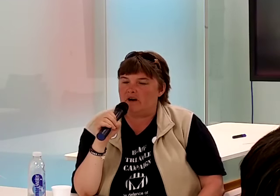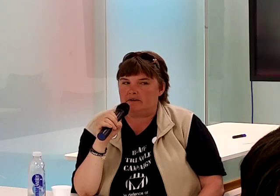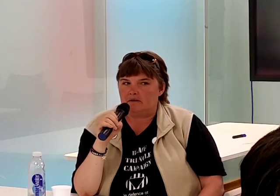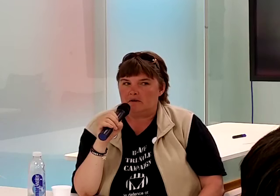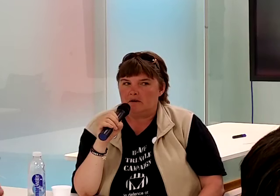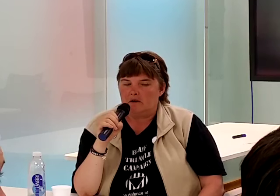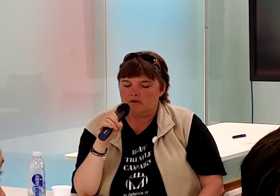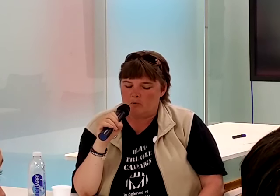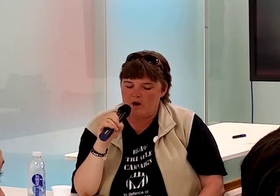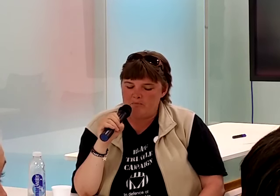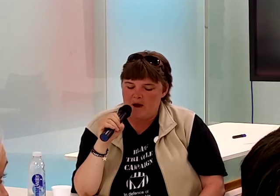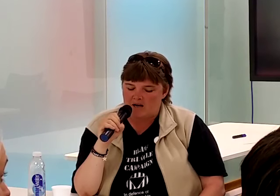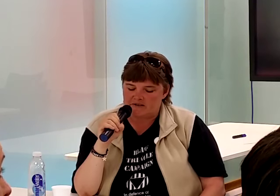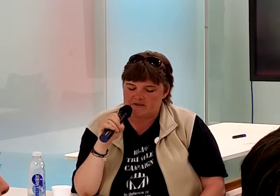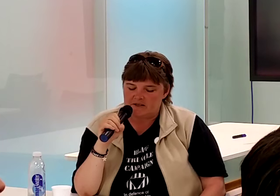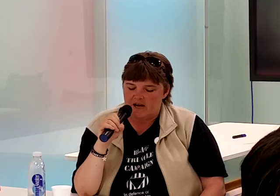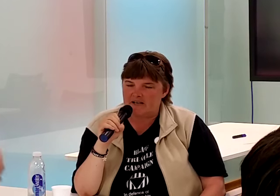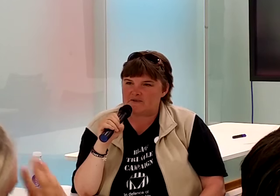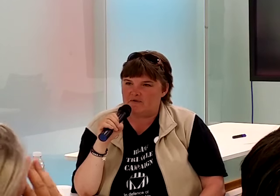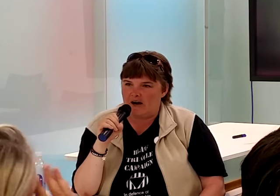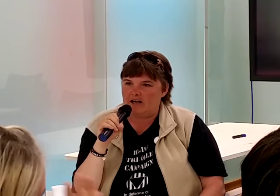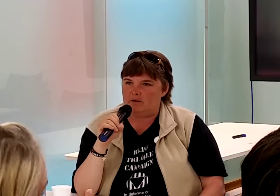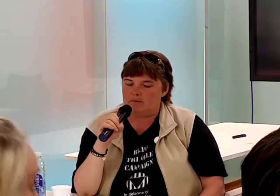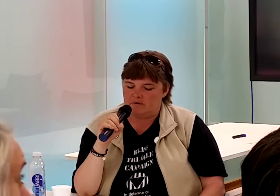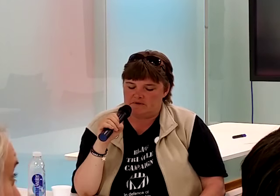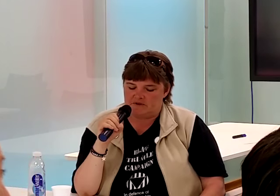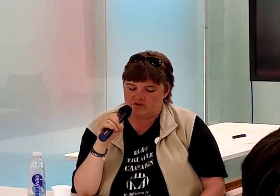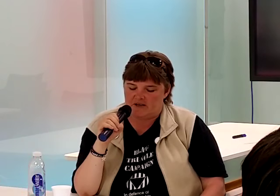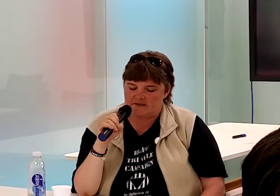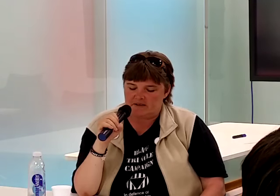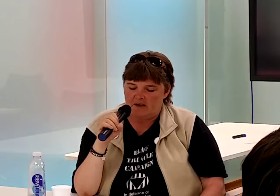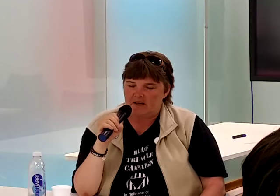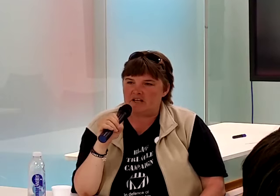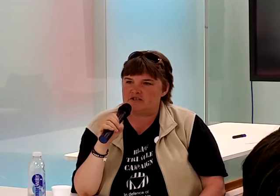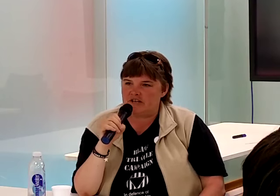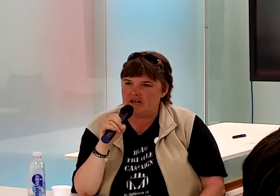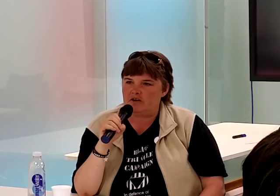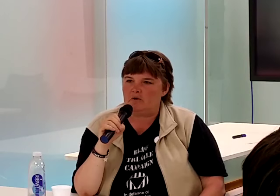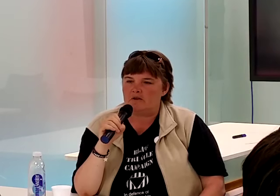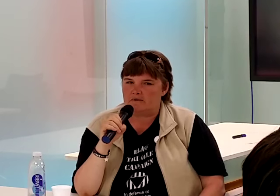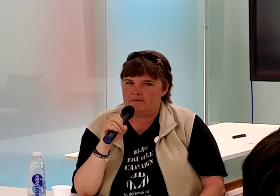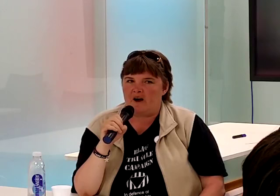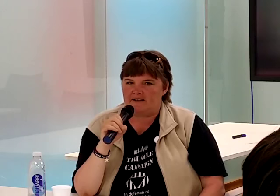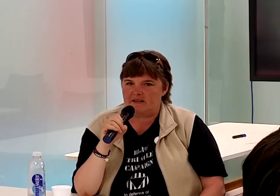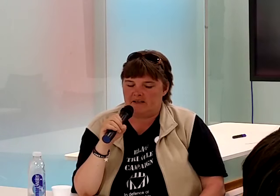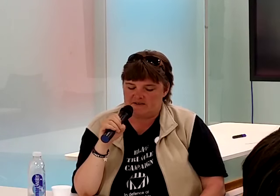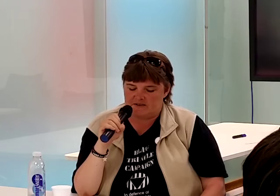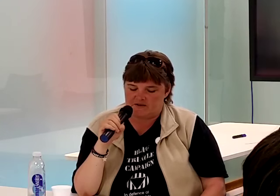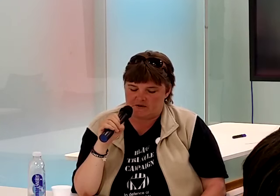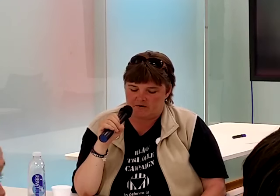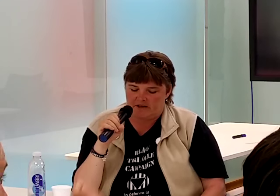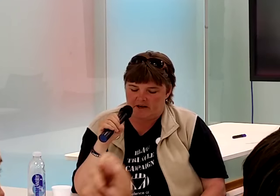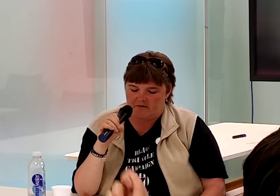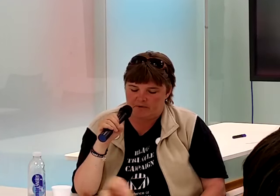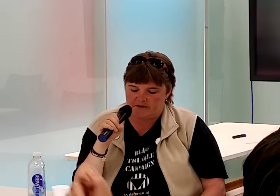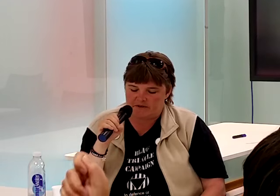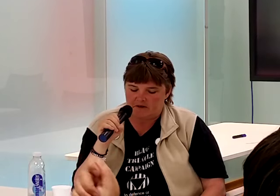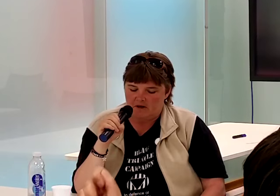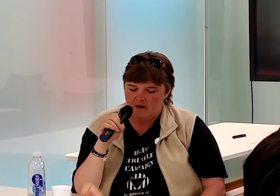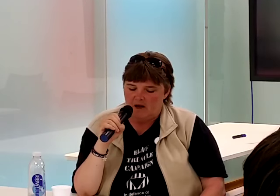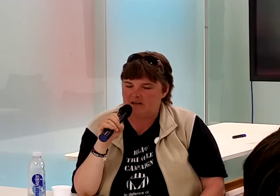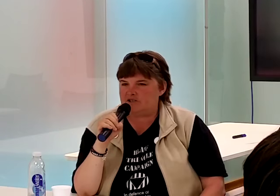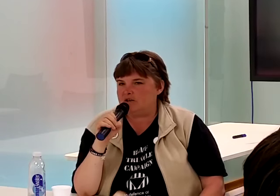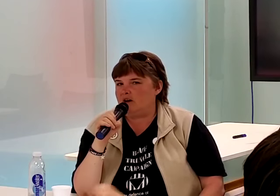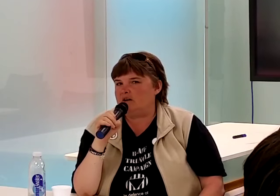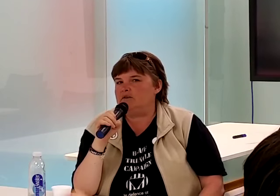to you all tonight that we must, and it's vitally important to stress, continue the fight against this Tory